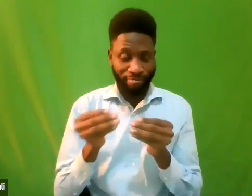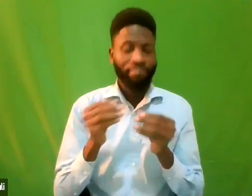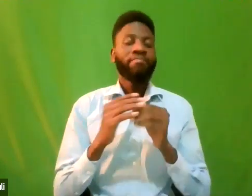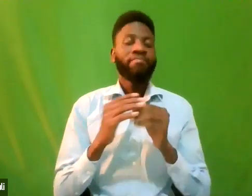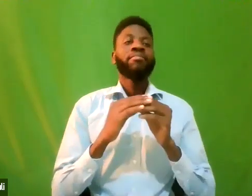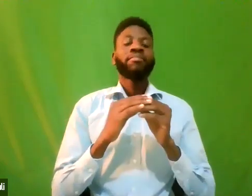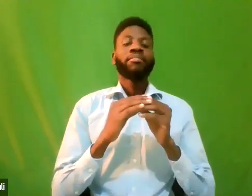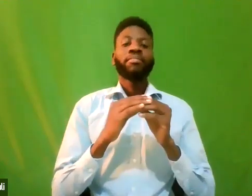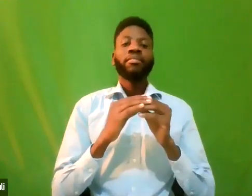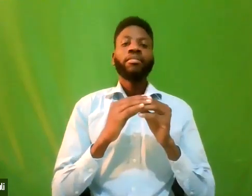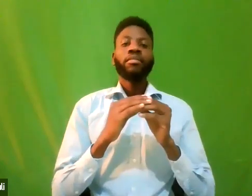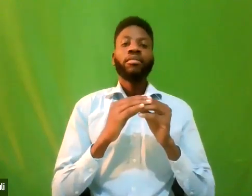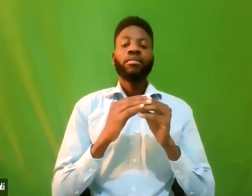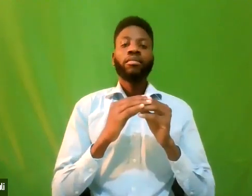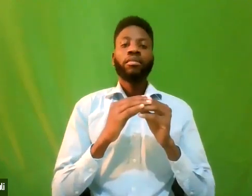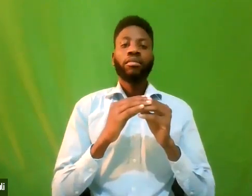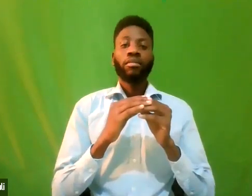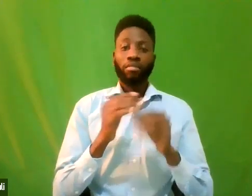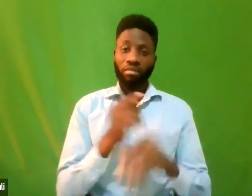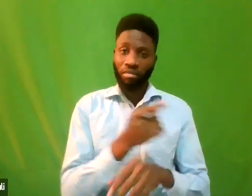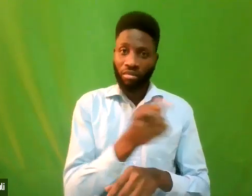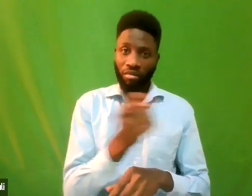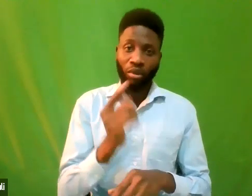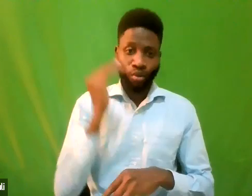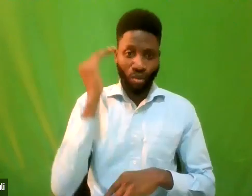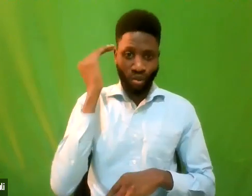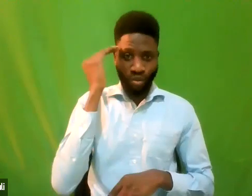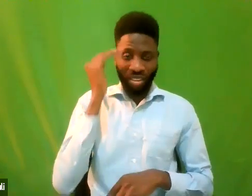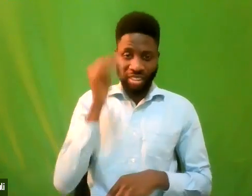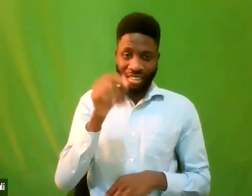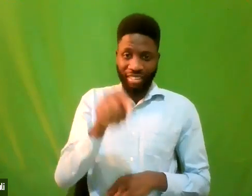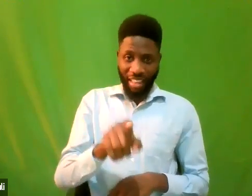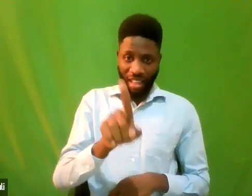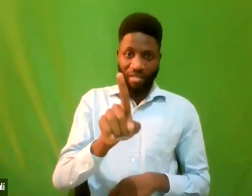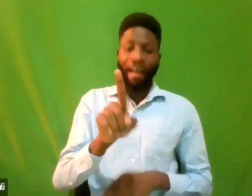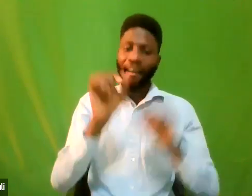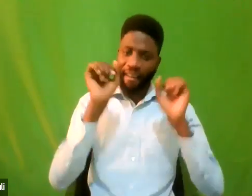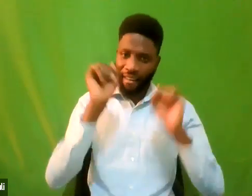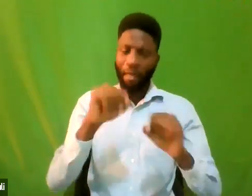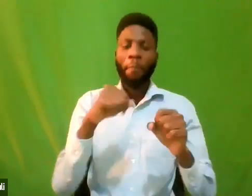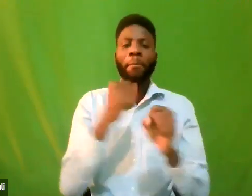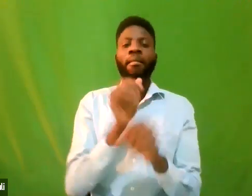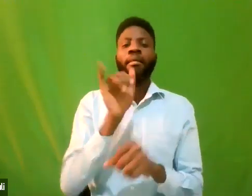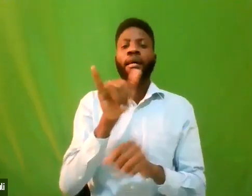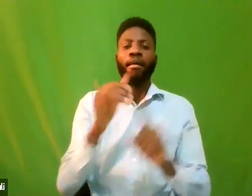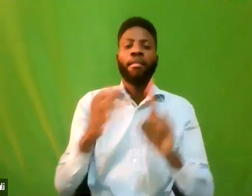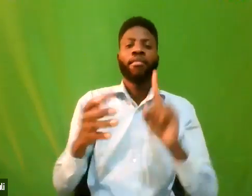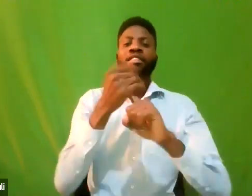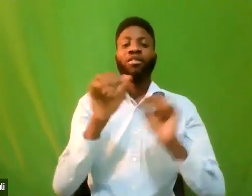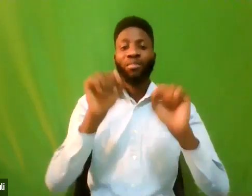amongst you all, you're the one who can make it happen. You can make this woman